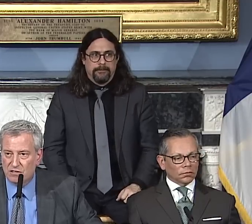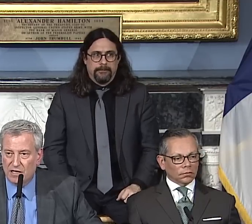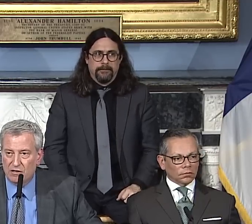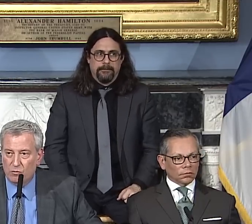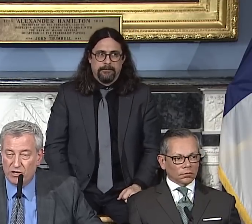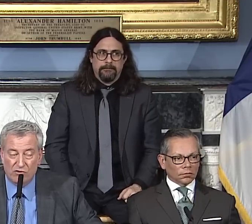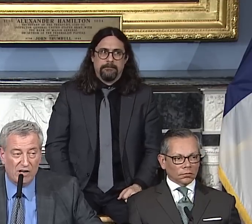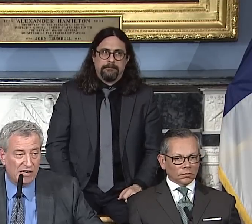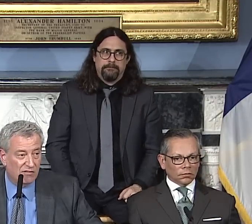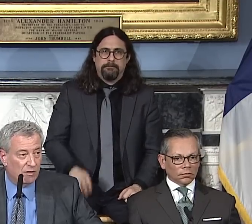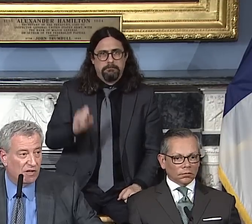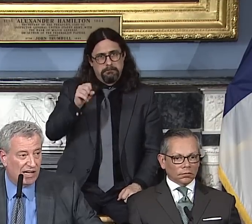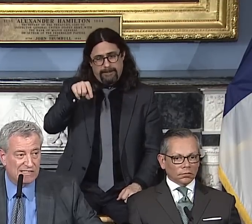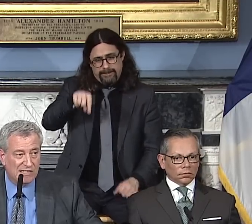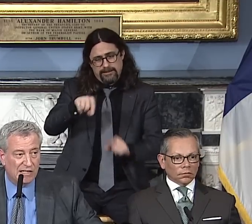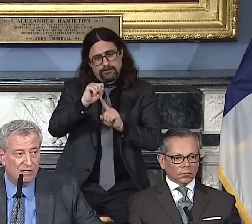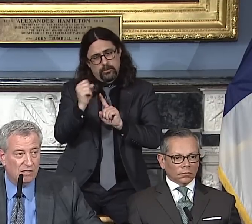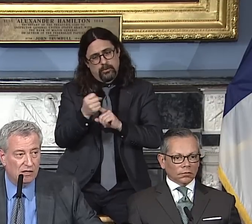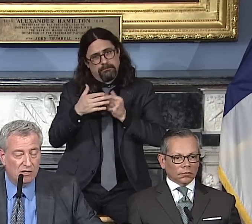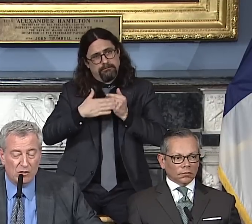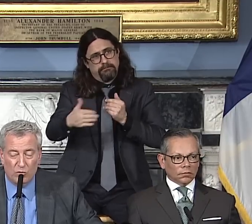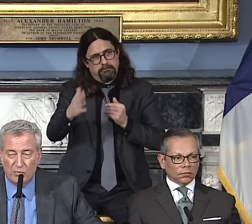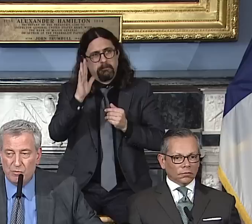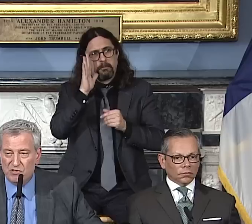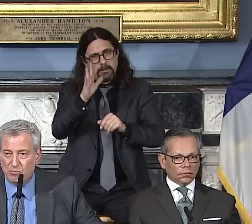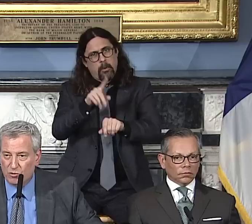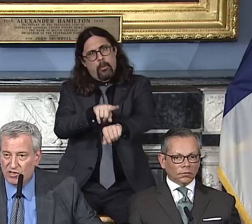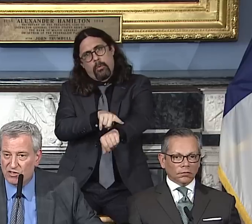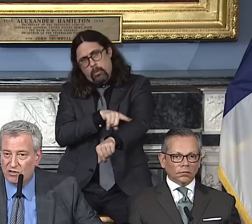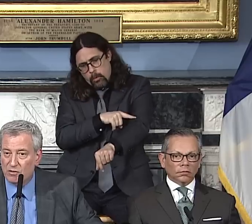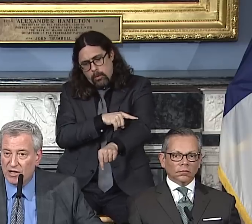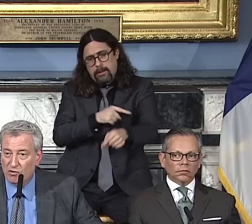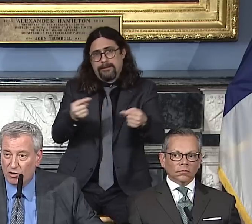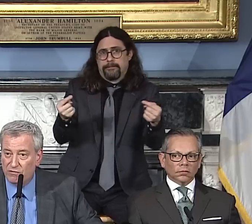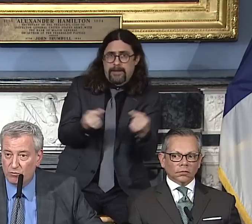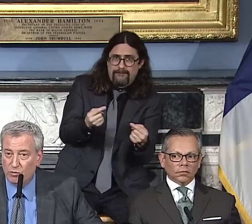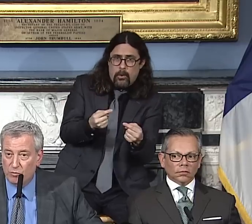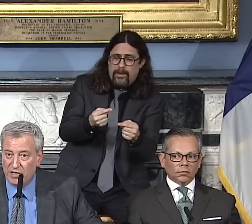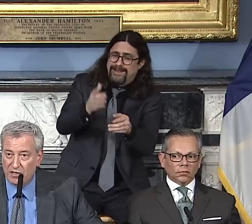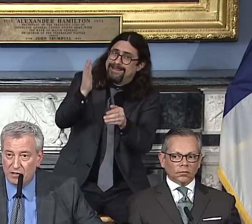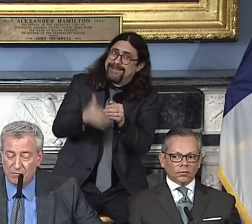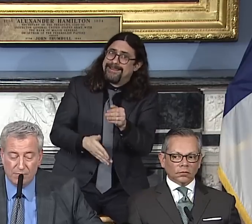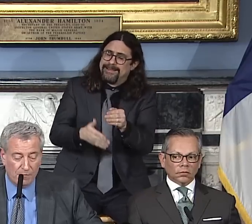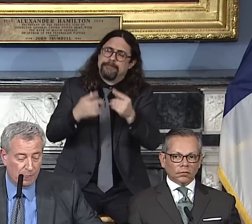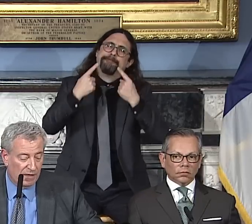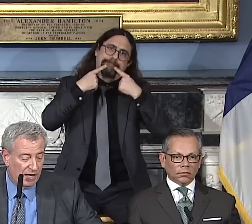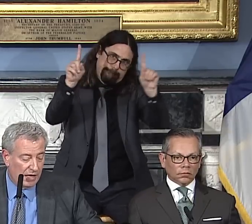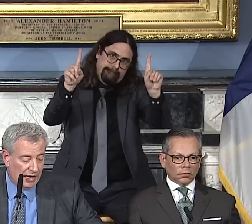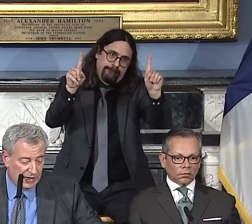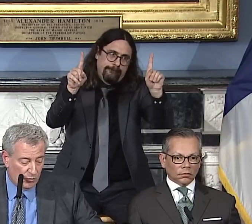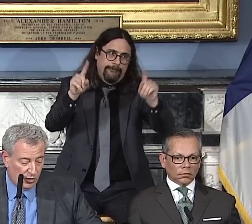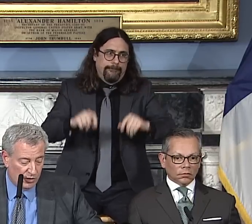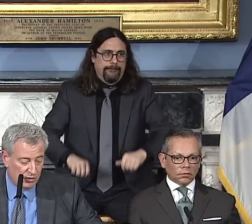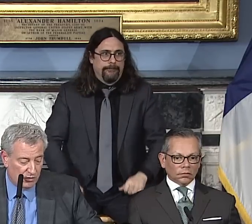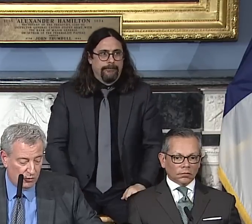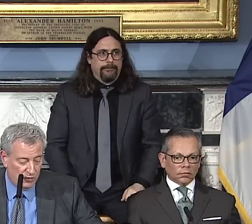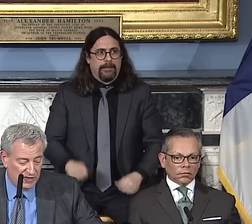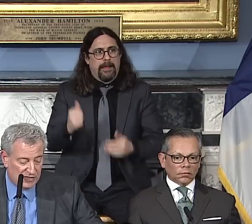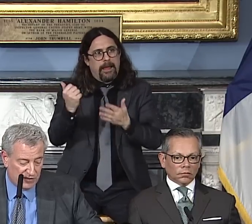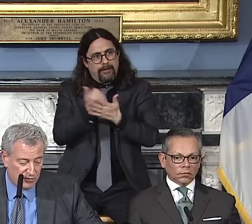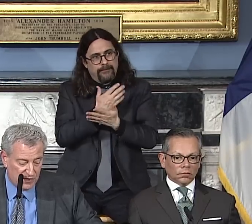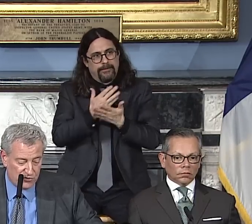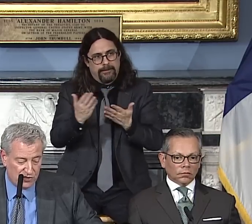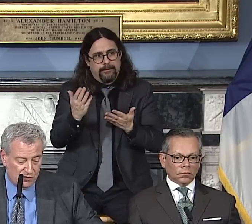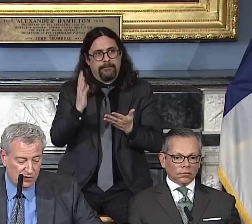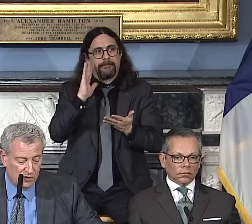guidance that we are trying to give them constantly, the more people support each other, the better off we will be. Anyone who